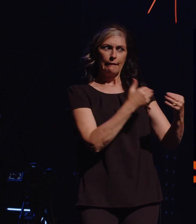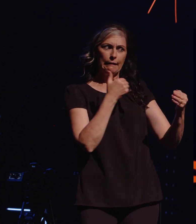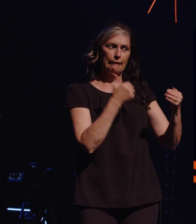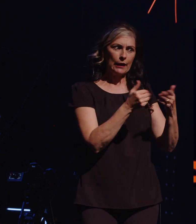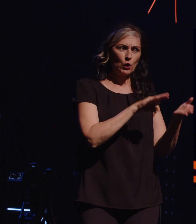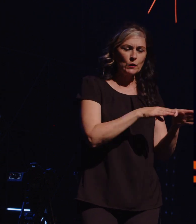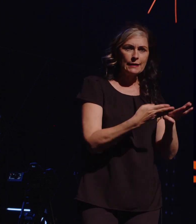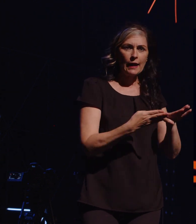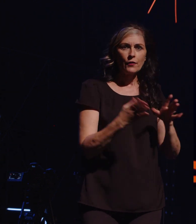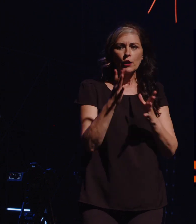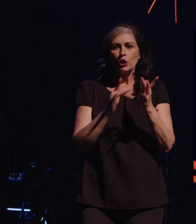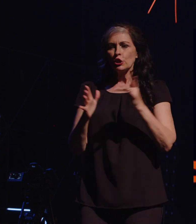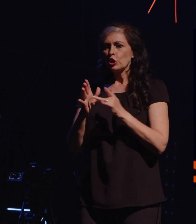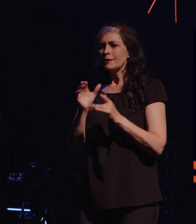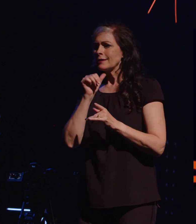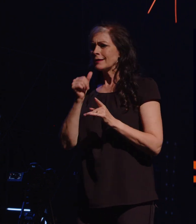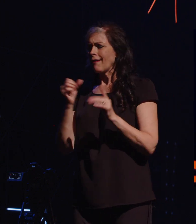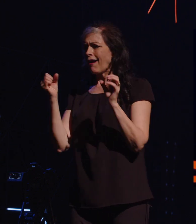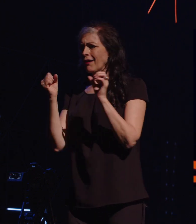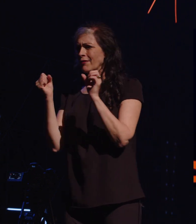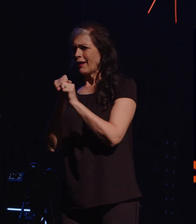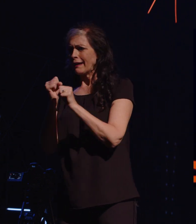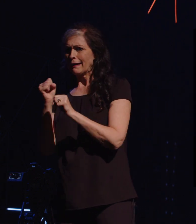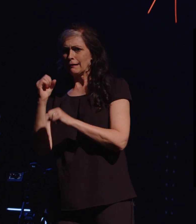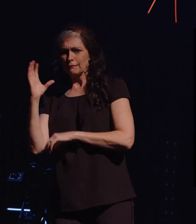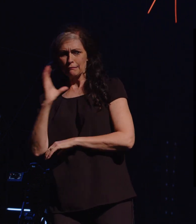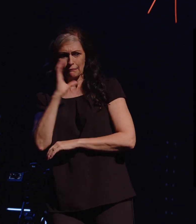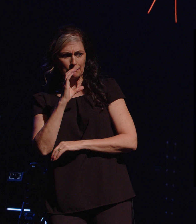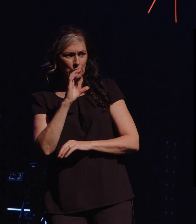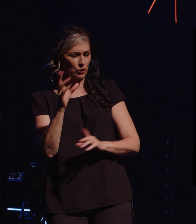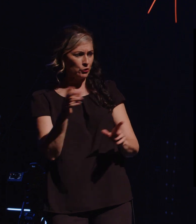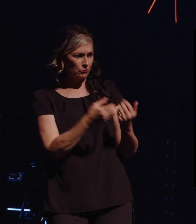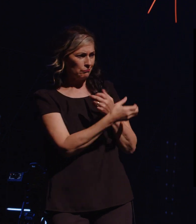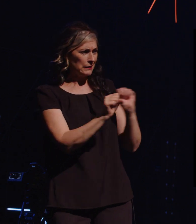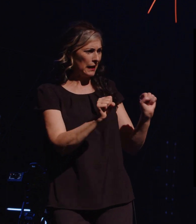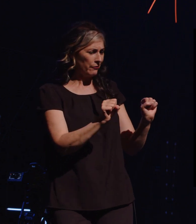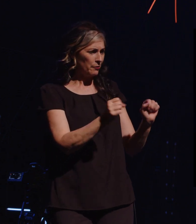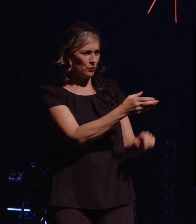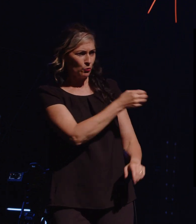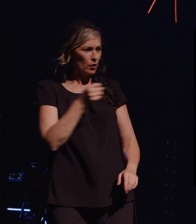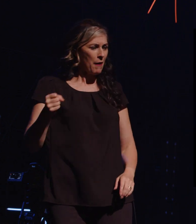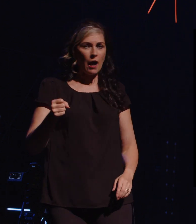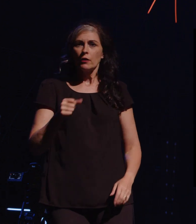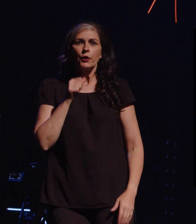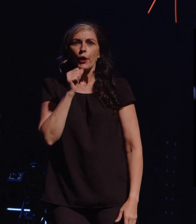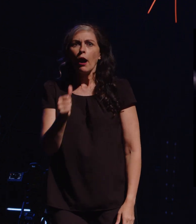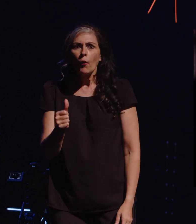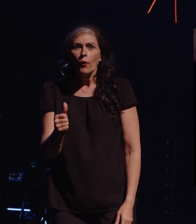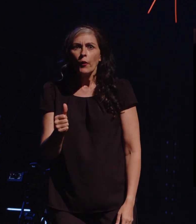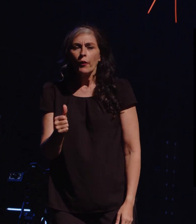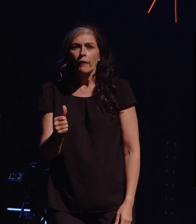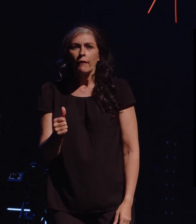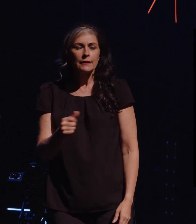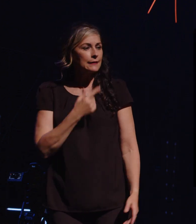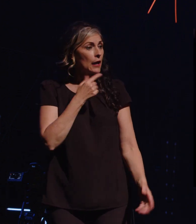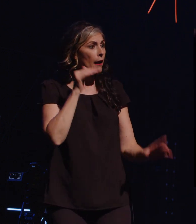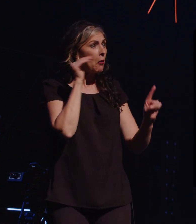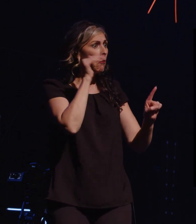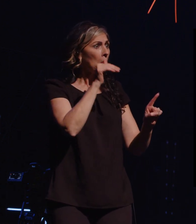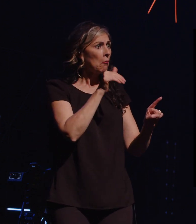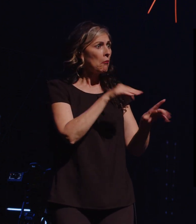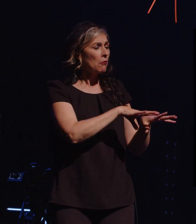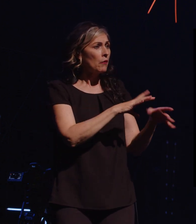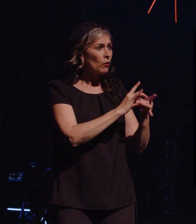death, Jesus is not fighting to get him out. Now, is he? Jesus is not going over to the prison like, "Hey, let him out. He didn't